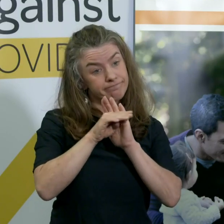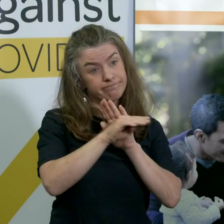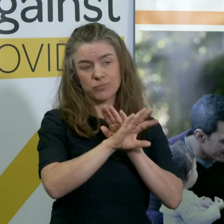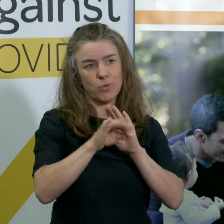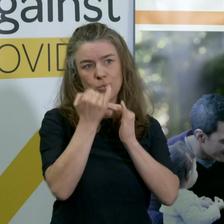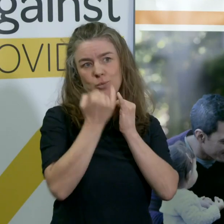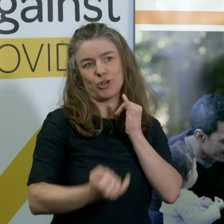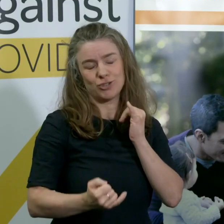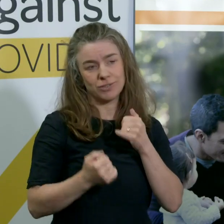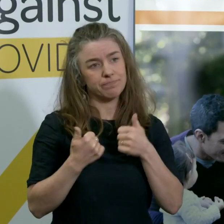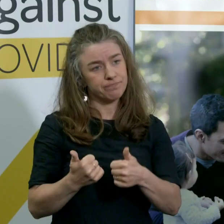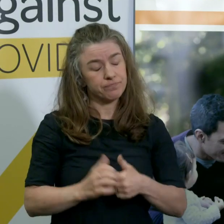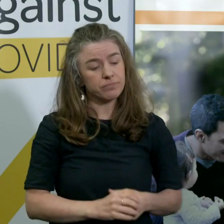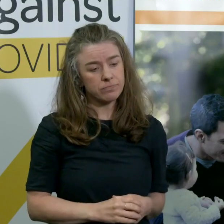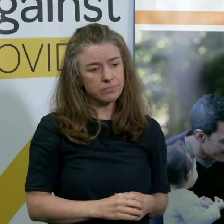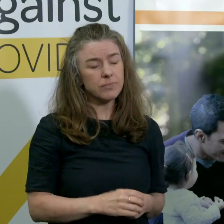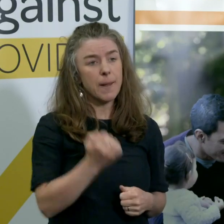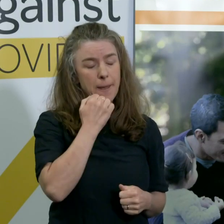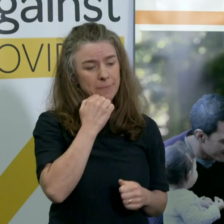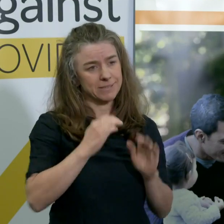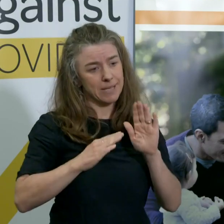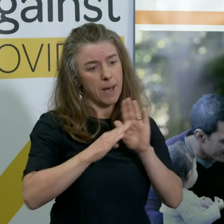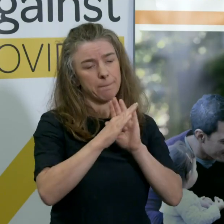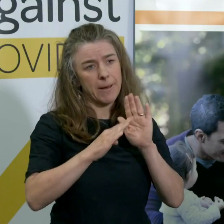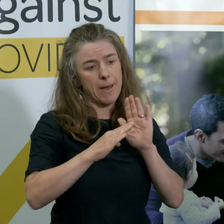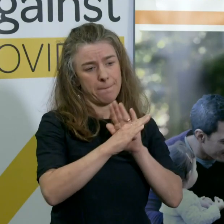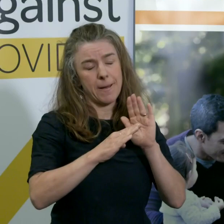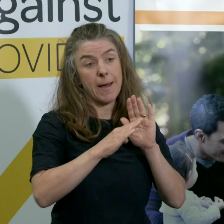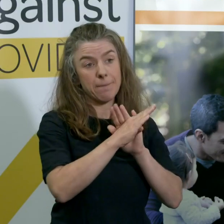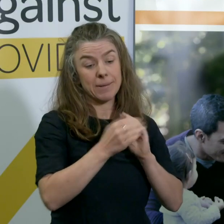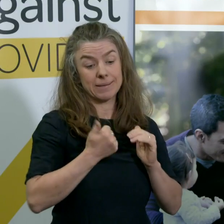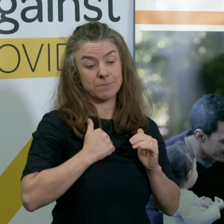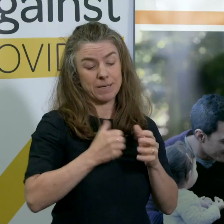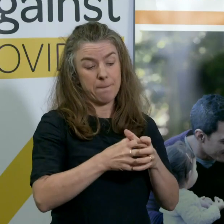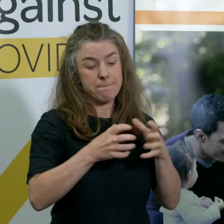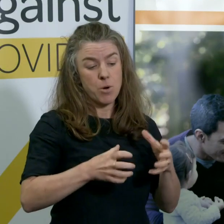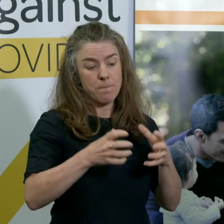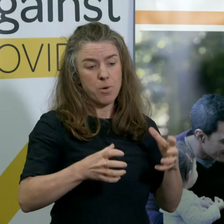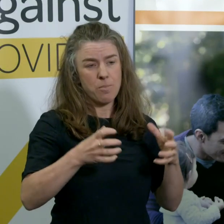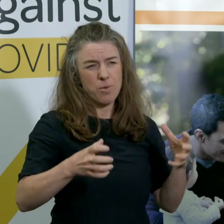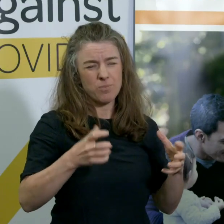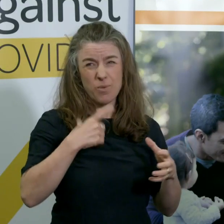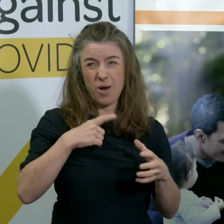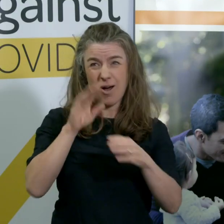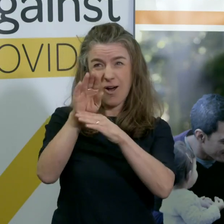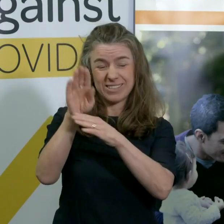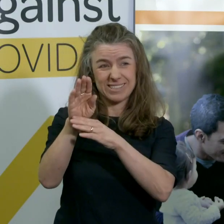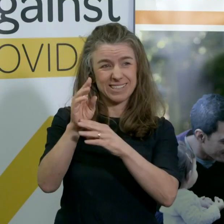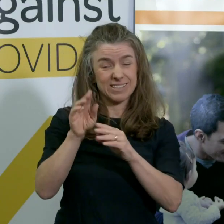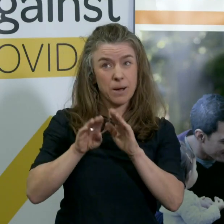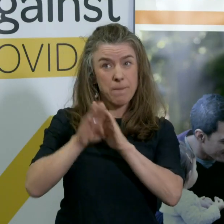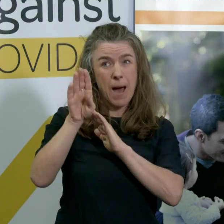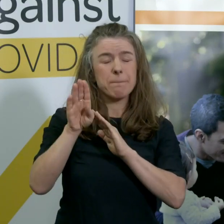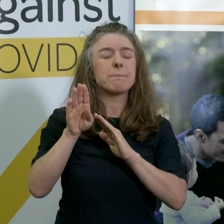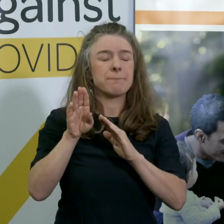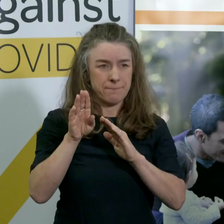We continue to see an increasing number of cases and we are expecting more given the rapidly evolving situation overseas and